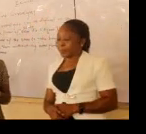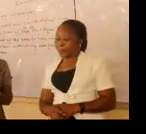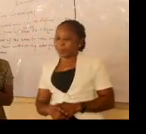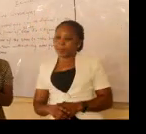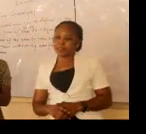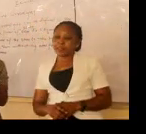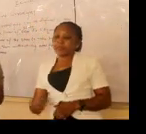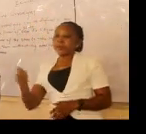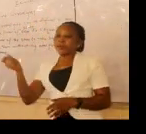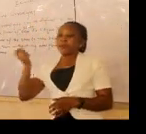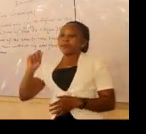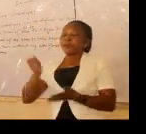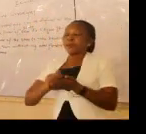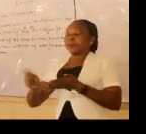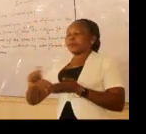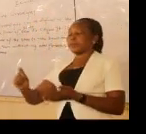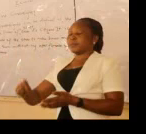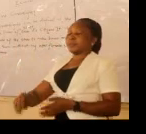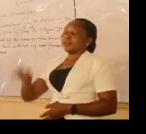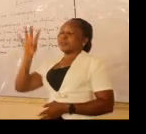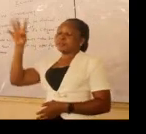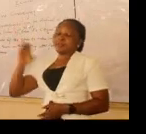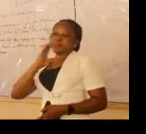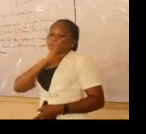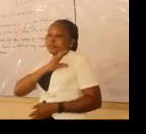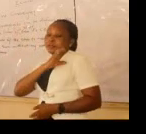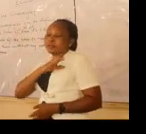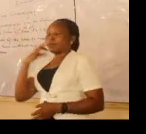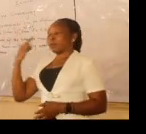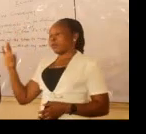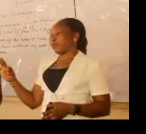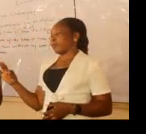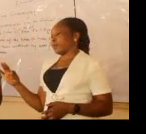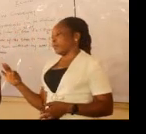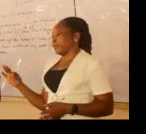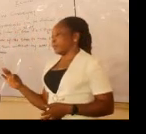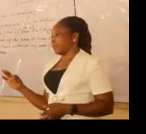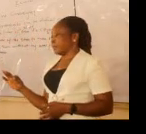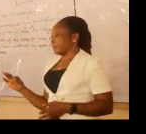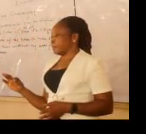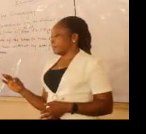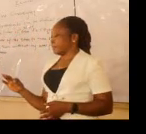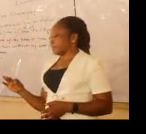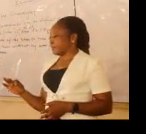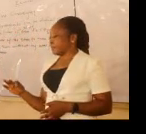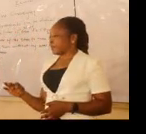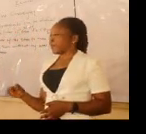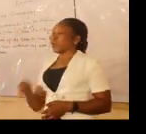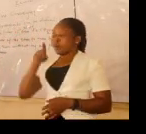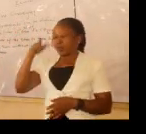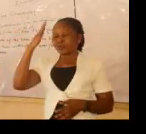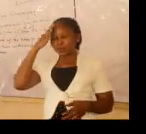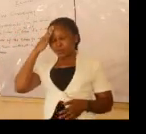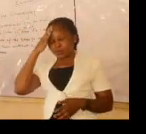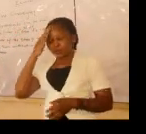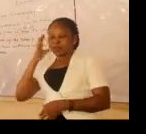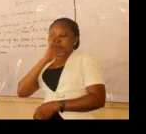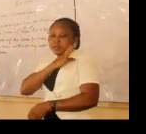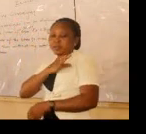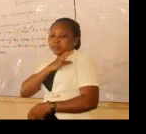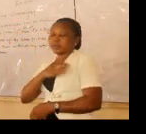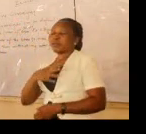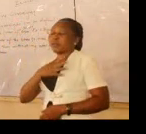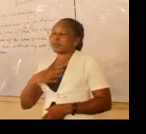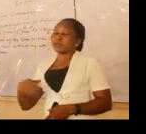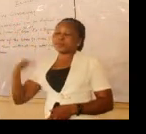Outline 4 characteristics of sovereignty. Now, one of the features, you know that characteristics and features are the same,